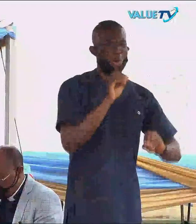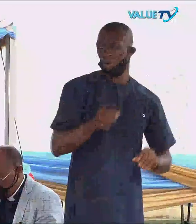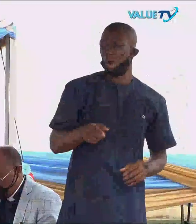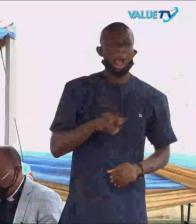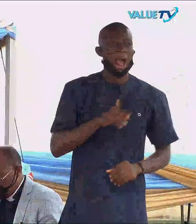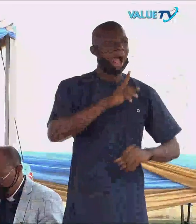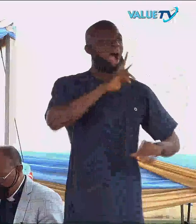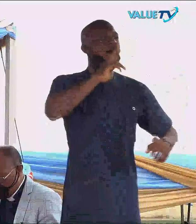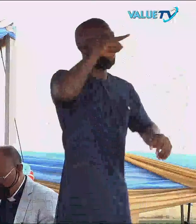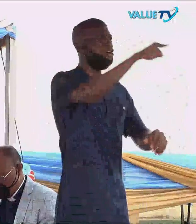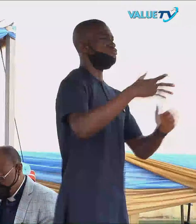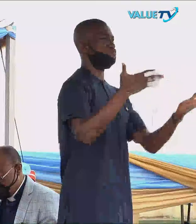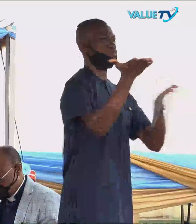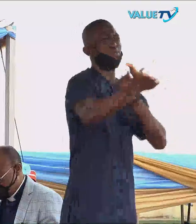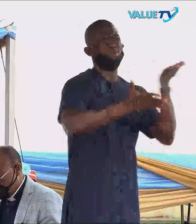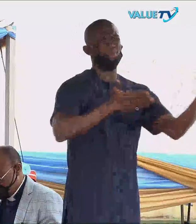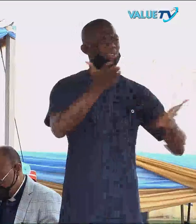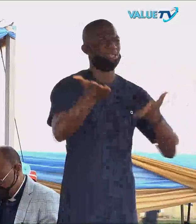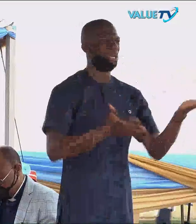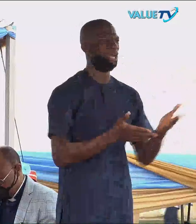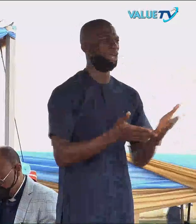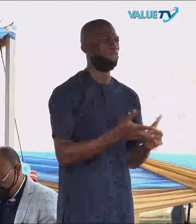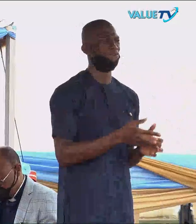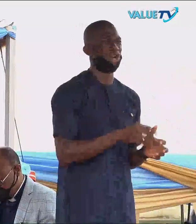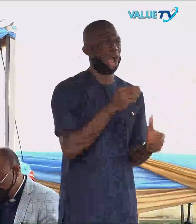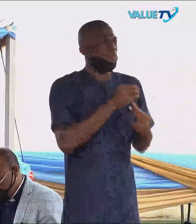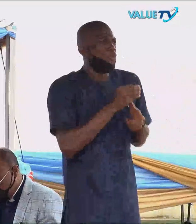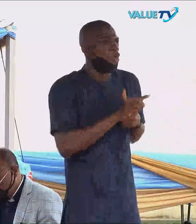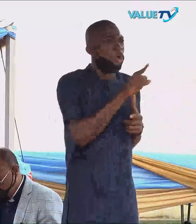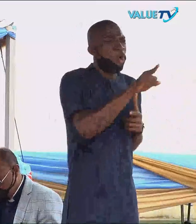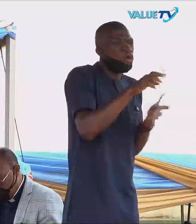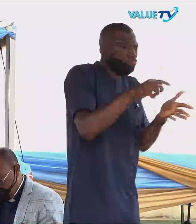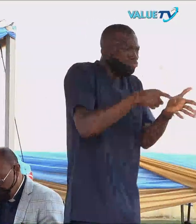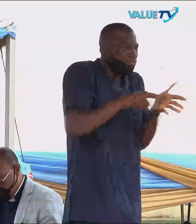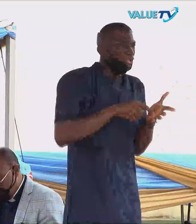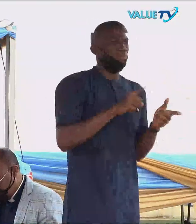serving or we demand to be served? Jesus.